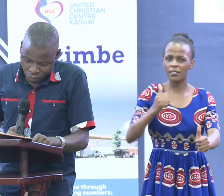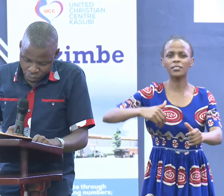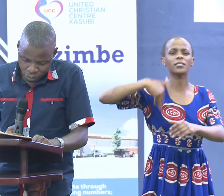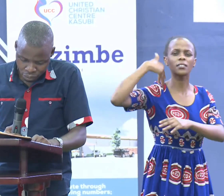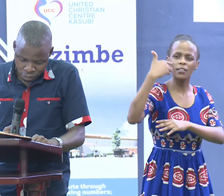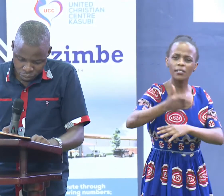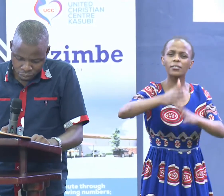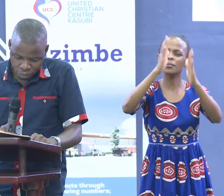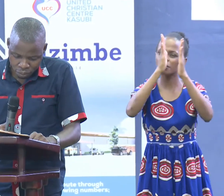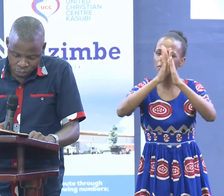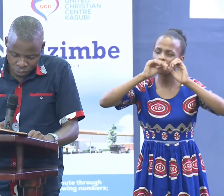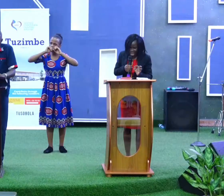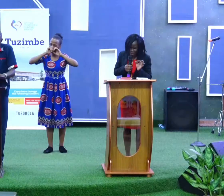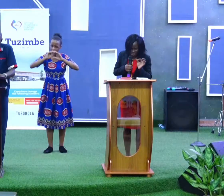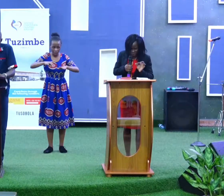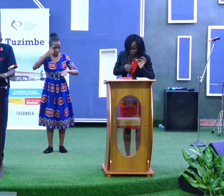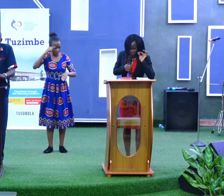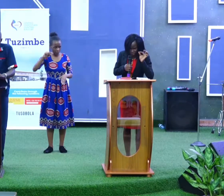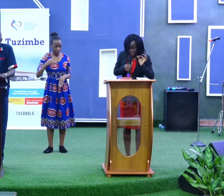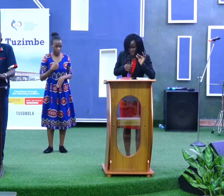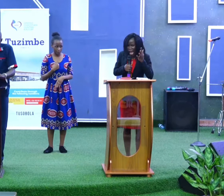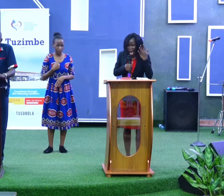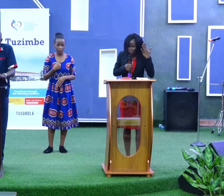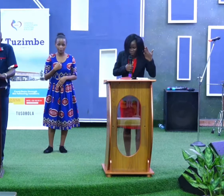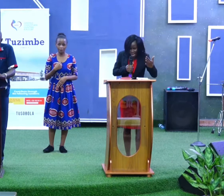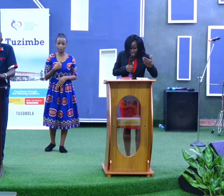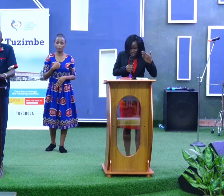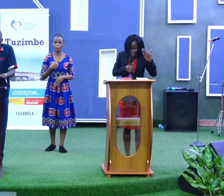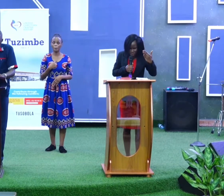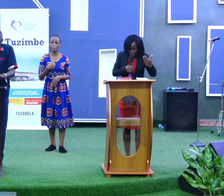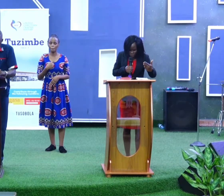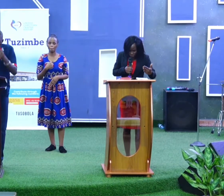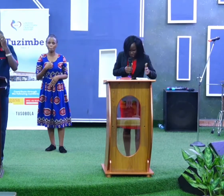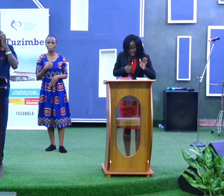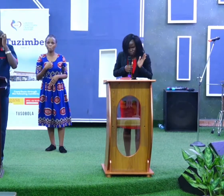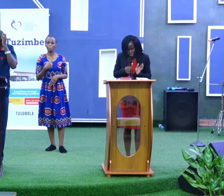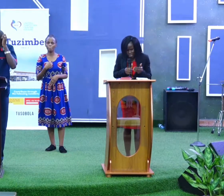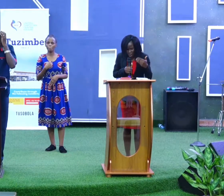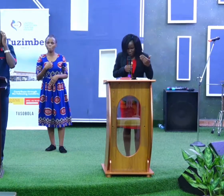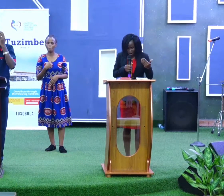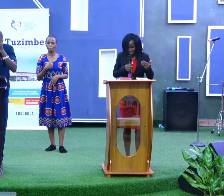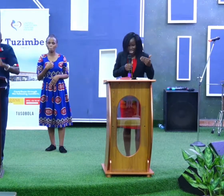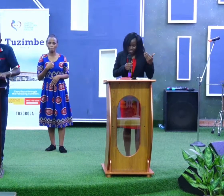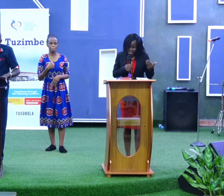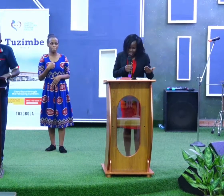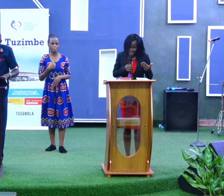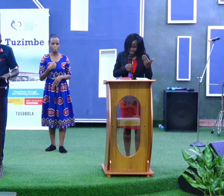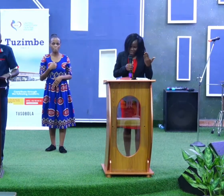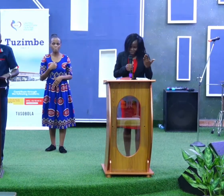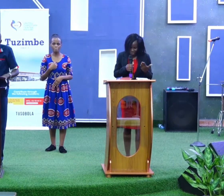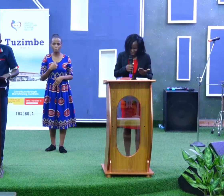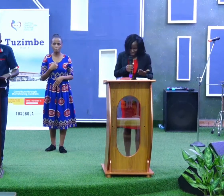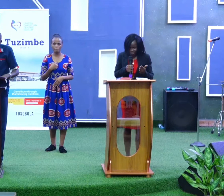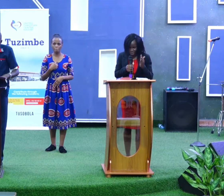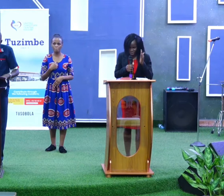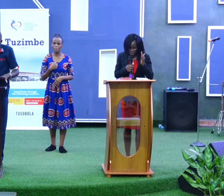Verse 19, Jacob said to his father, I am Esau, your firstborn. I have done just as you told me. Please arise, sit and eat